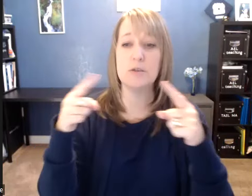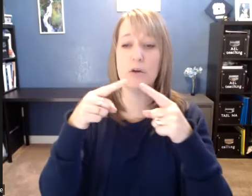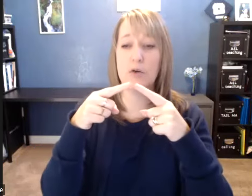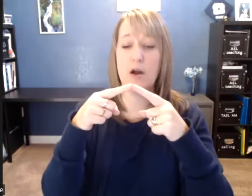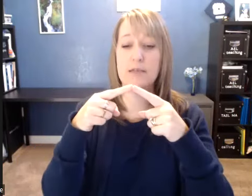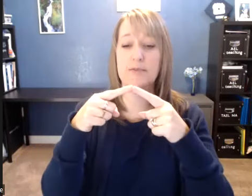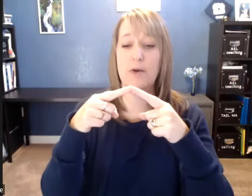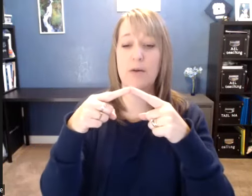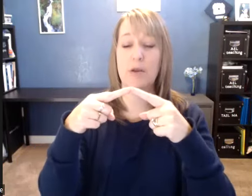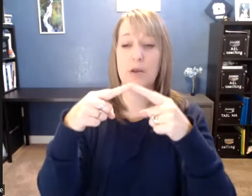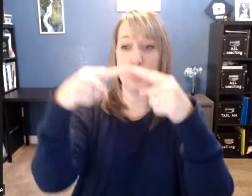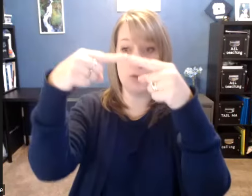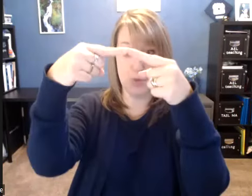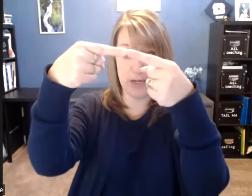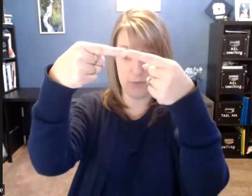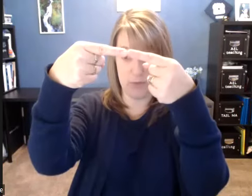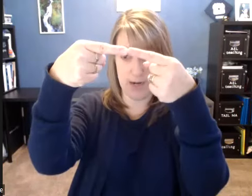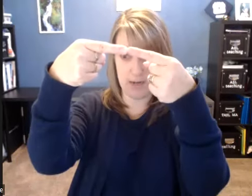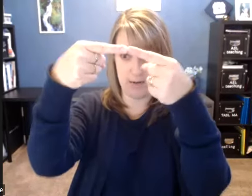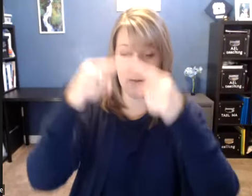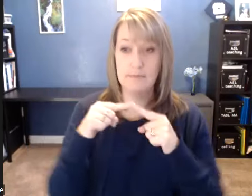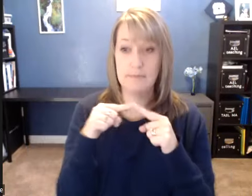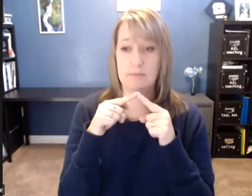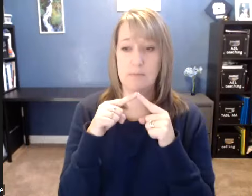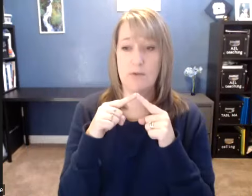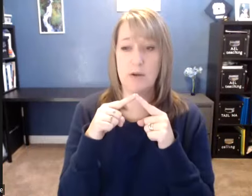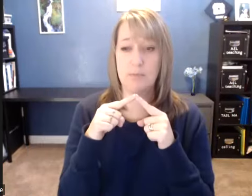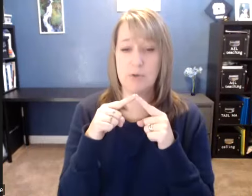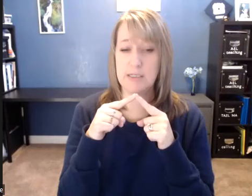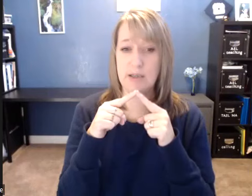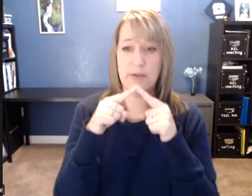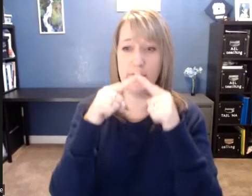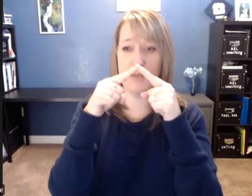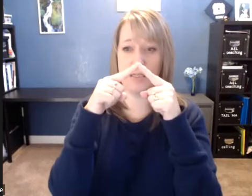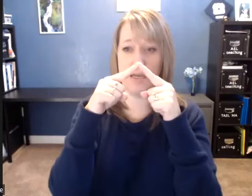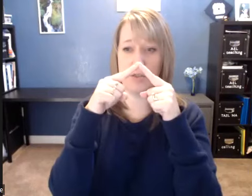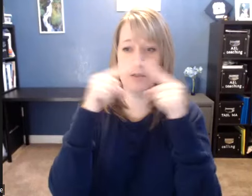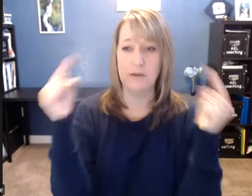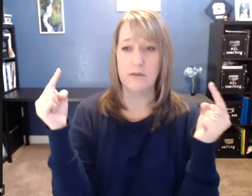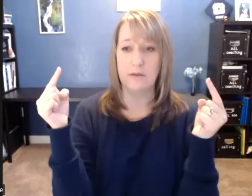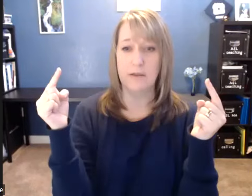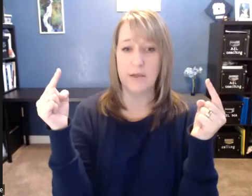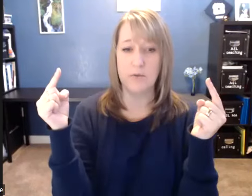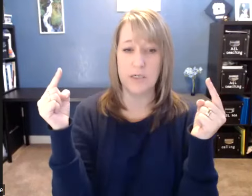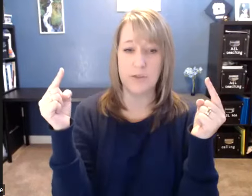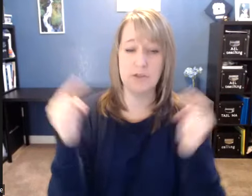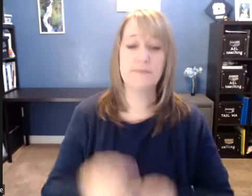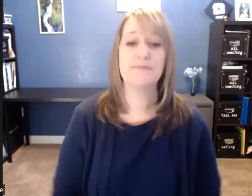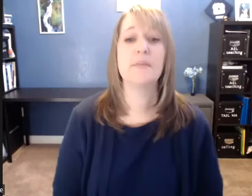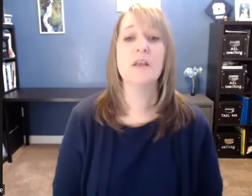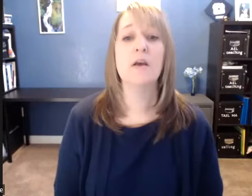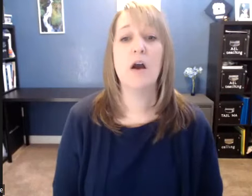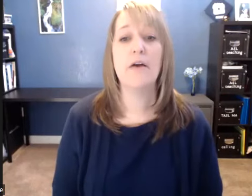or across from, you're just pointing right at your one finger points to the other and they touch. Then they don't touch. All